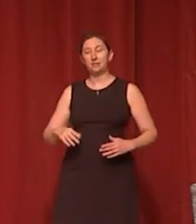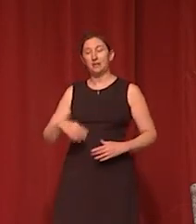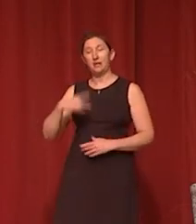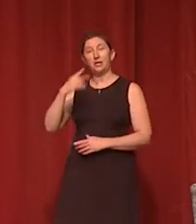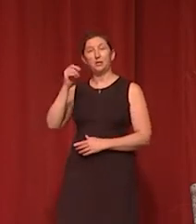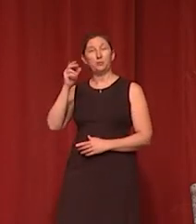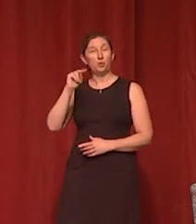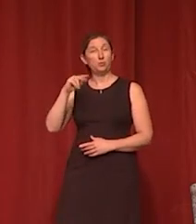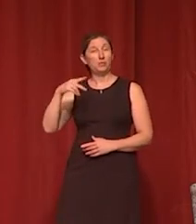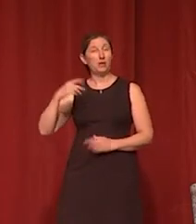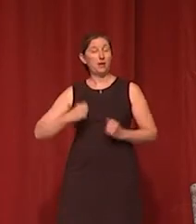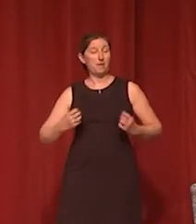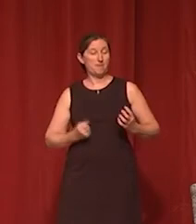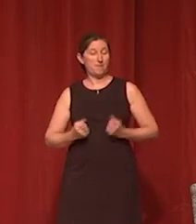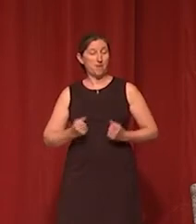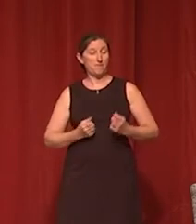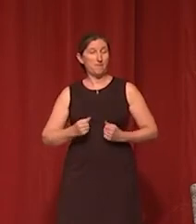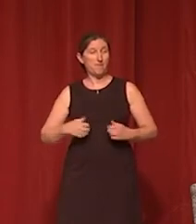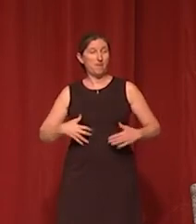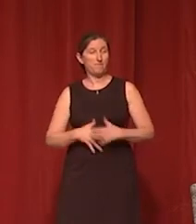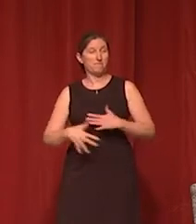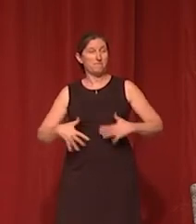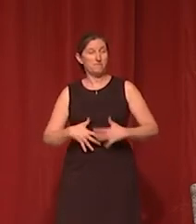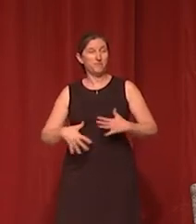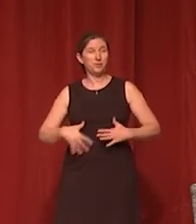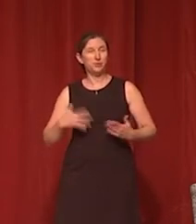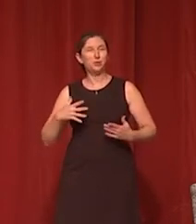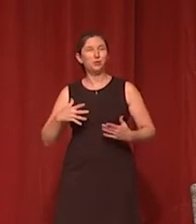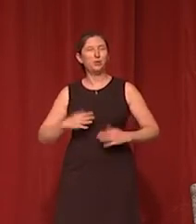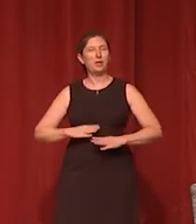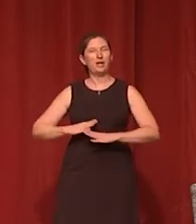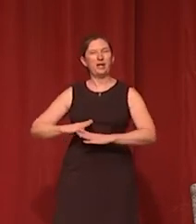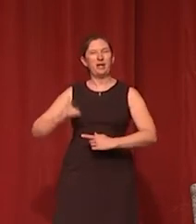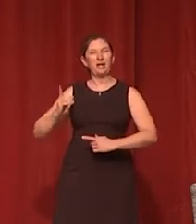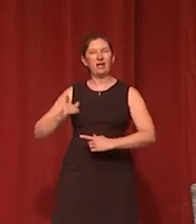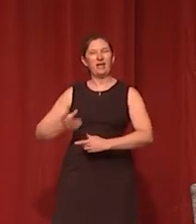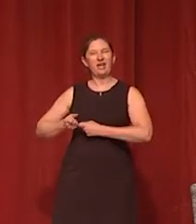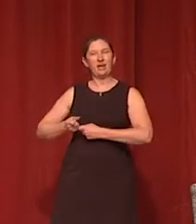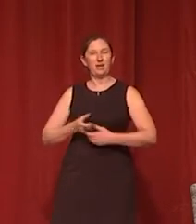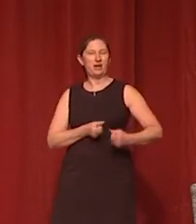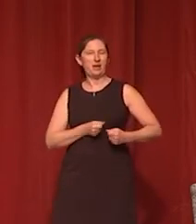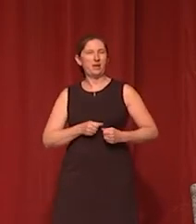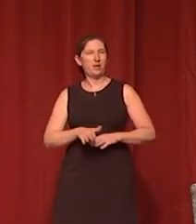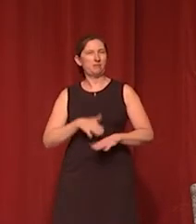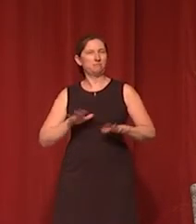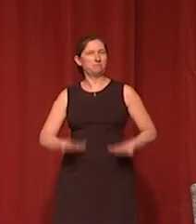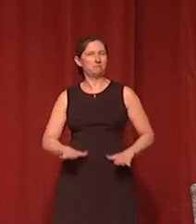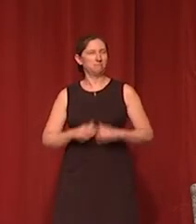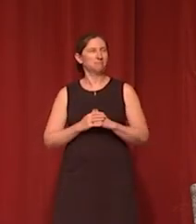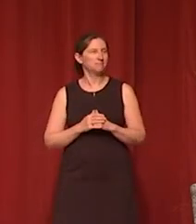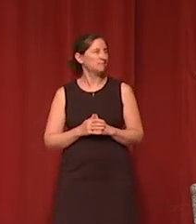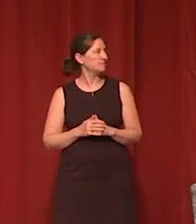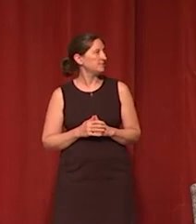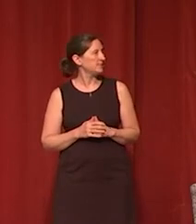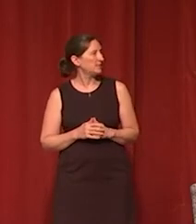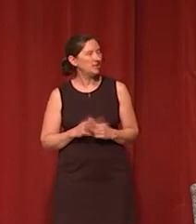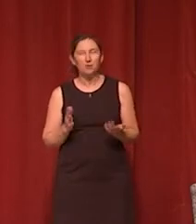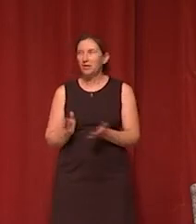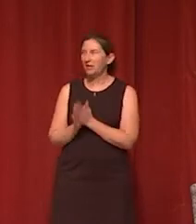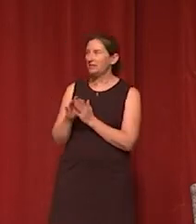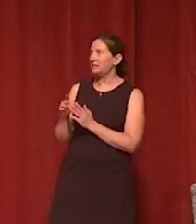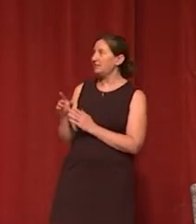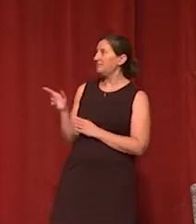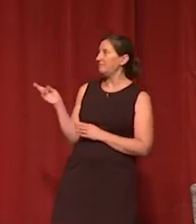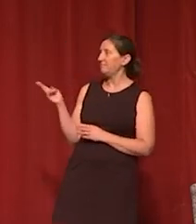inhibition comes in for it. Now, I may turn it over to Dr. Carlson or others for some of the connections or any of the